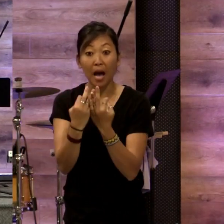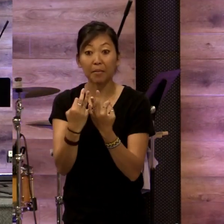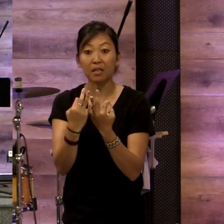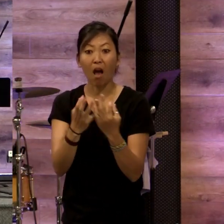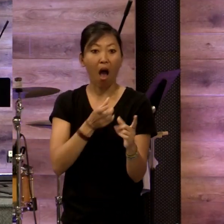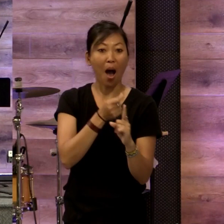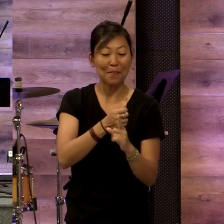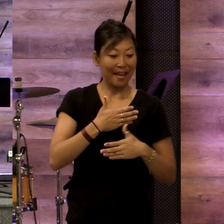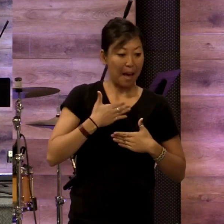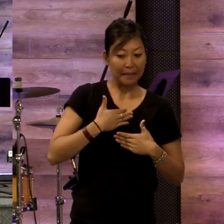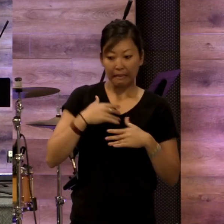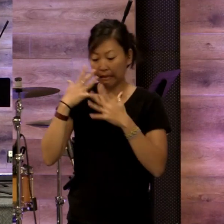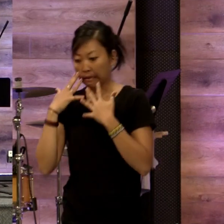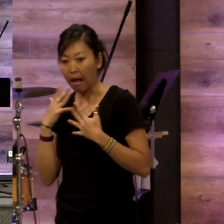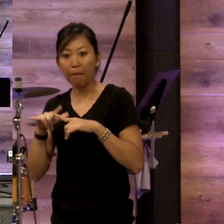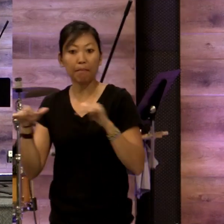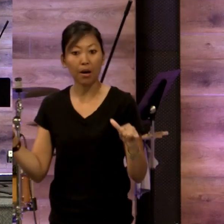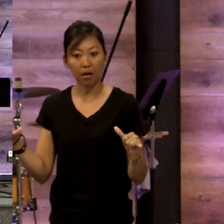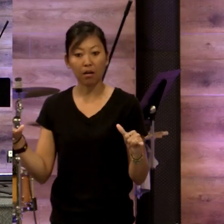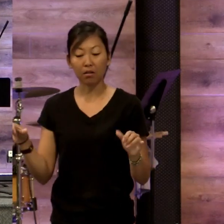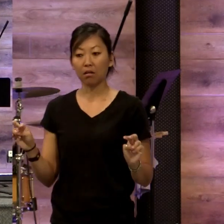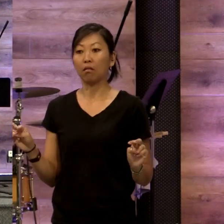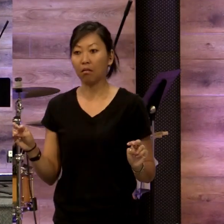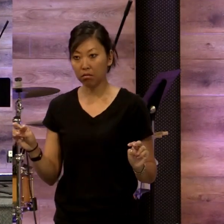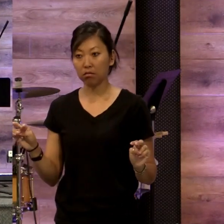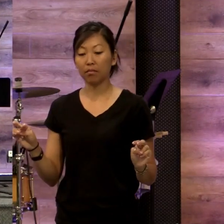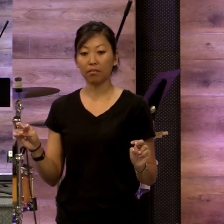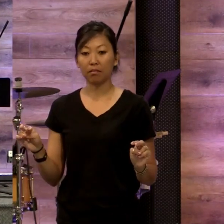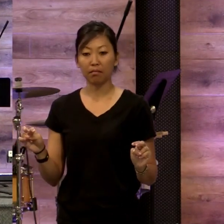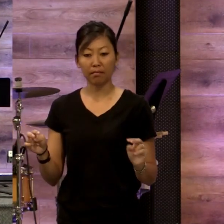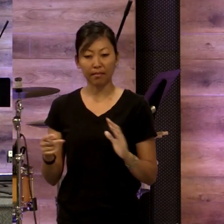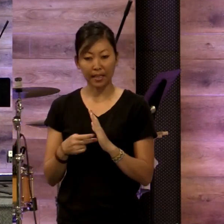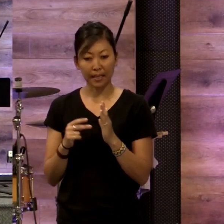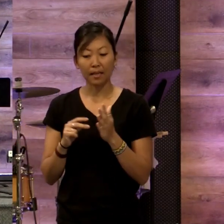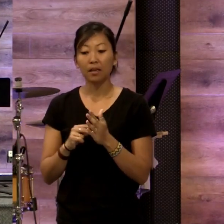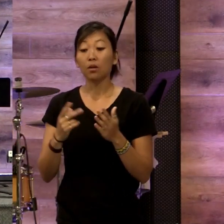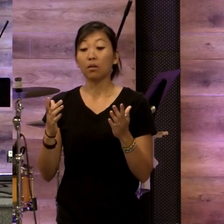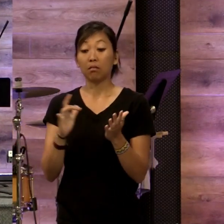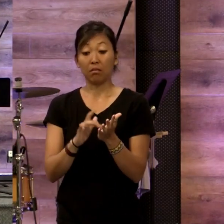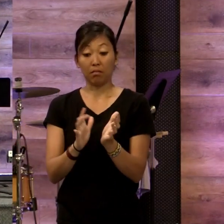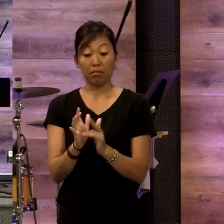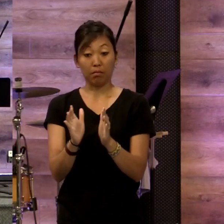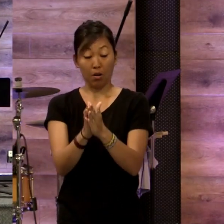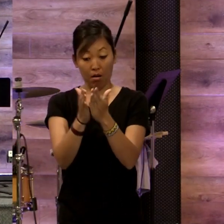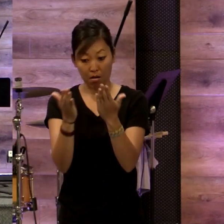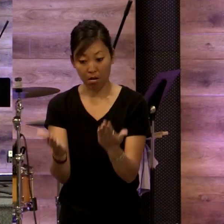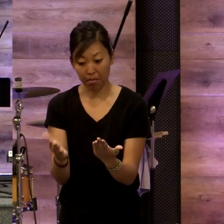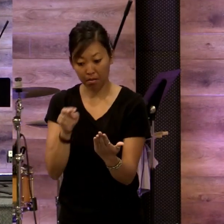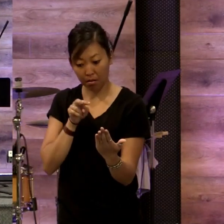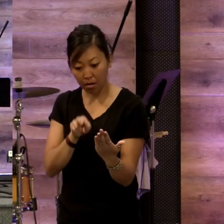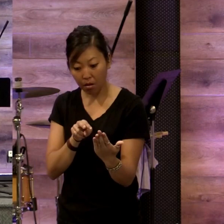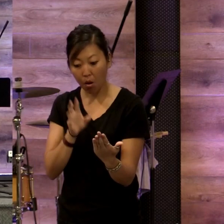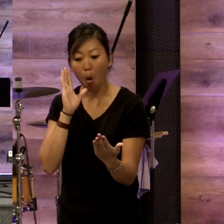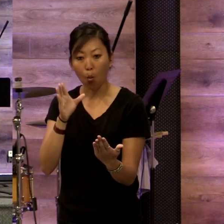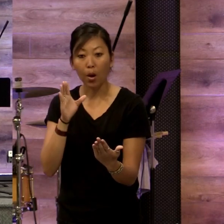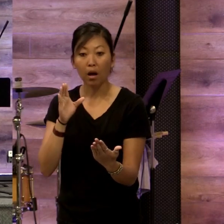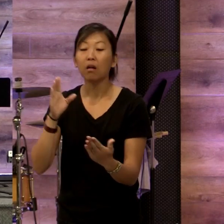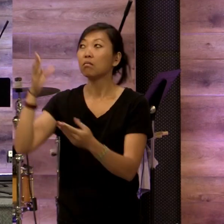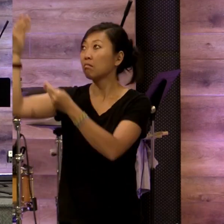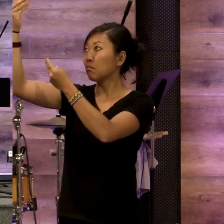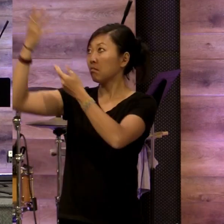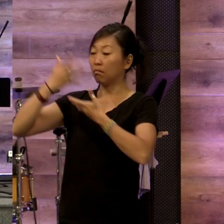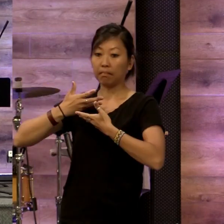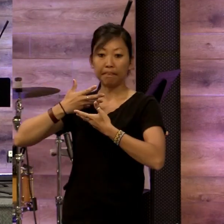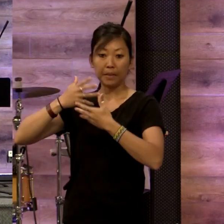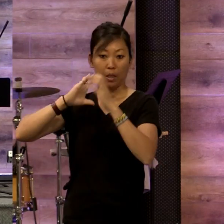And one of the things that should happen when we open up God's Word is that it should speak to us.